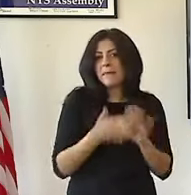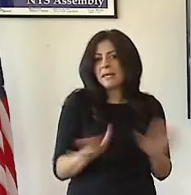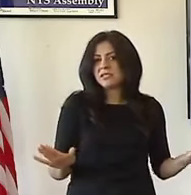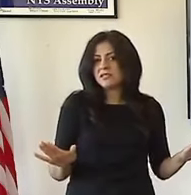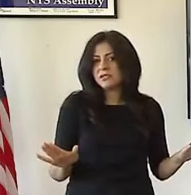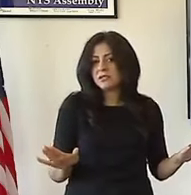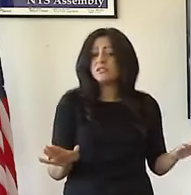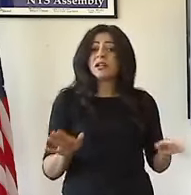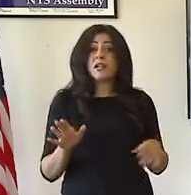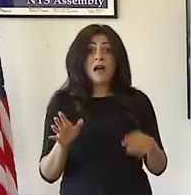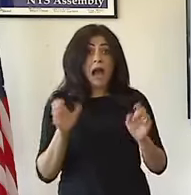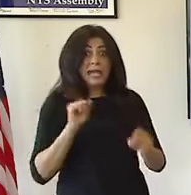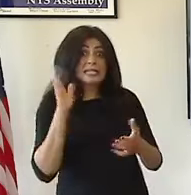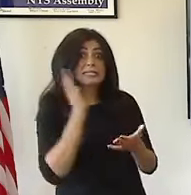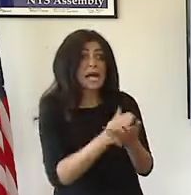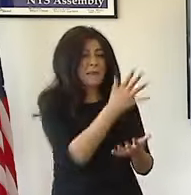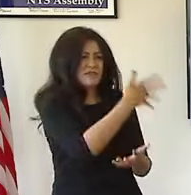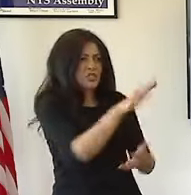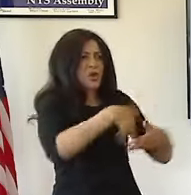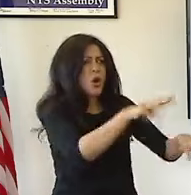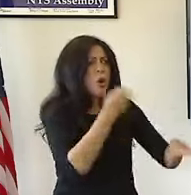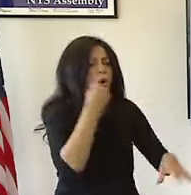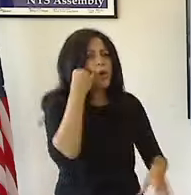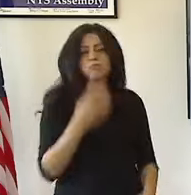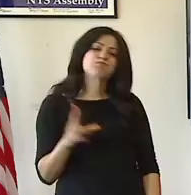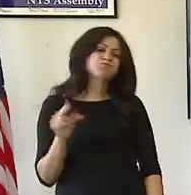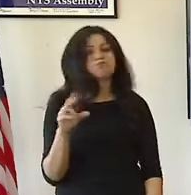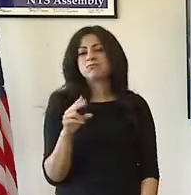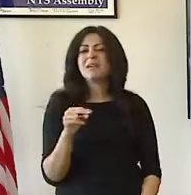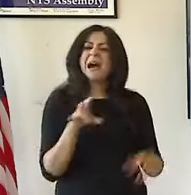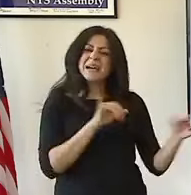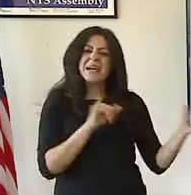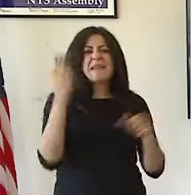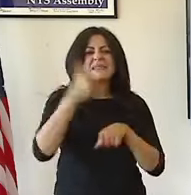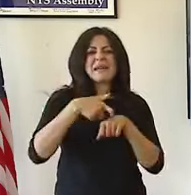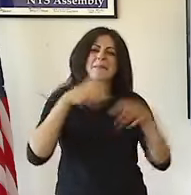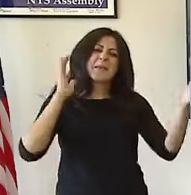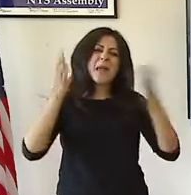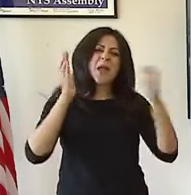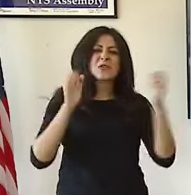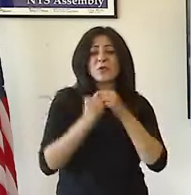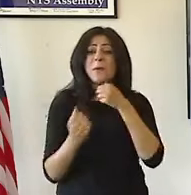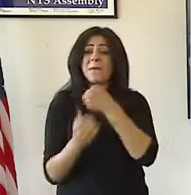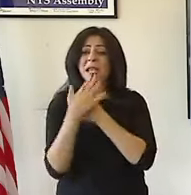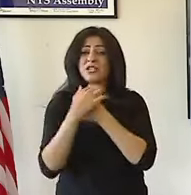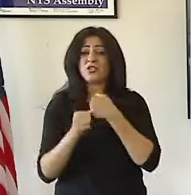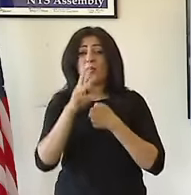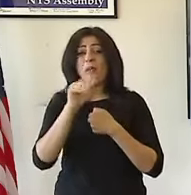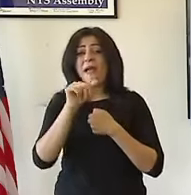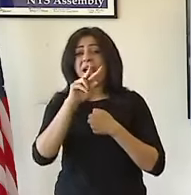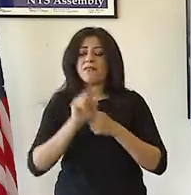to stop. I said this last time, it's sort of like a wave crashing on the beach. We can try to manage it, but